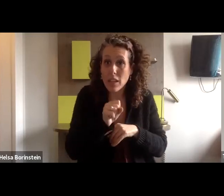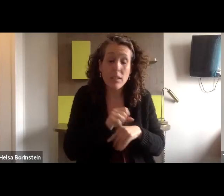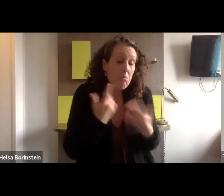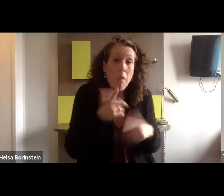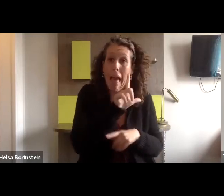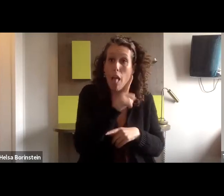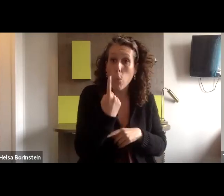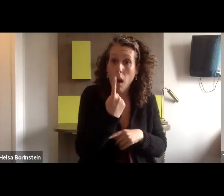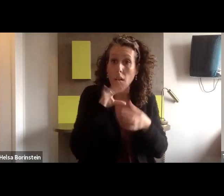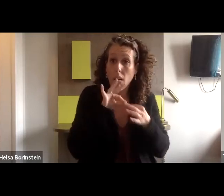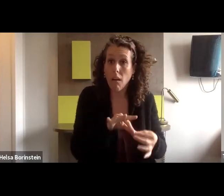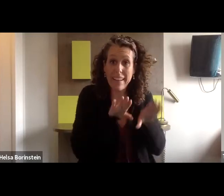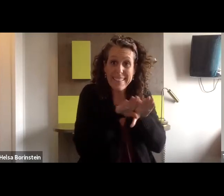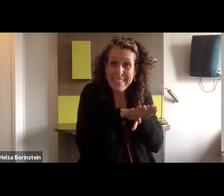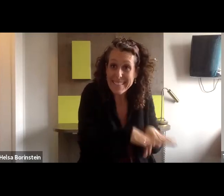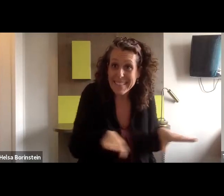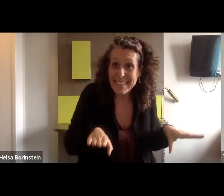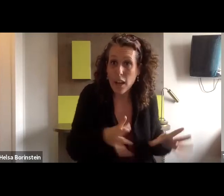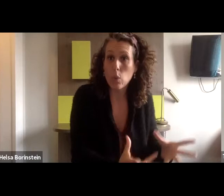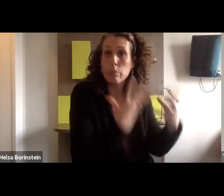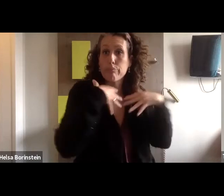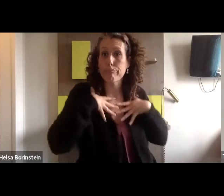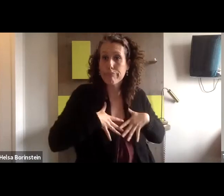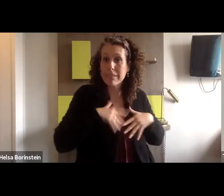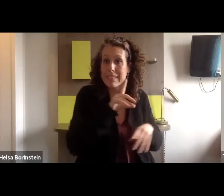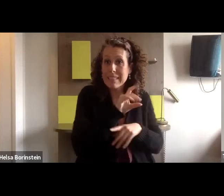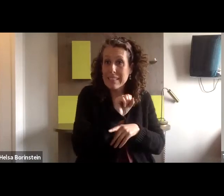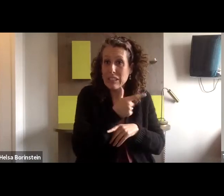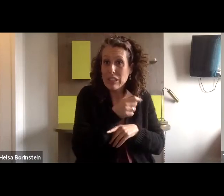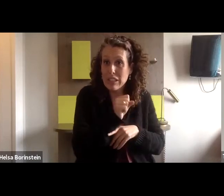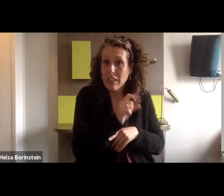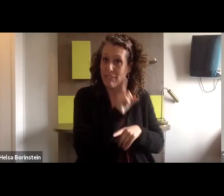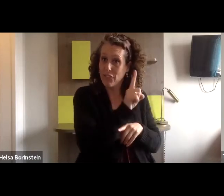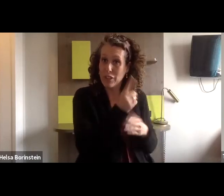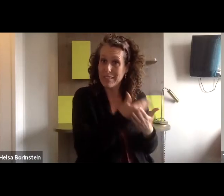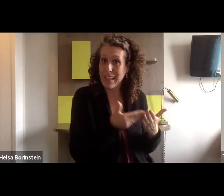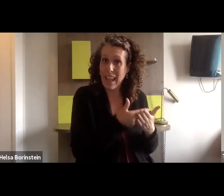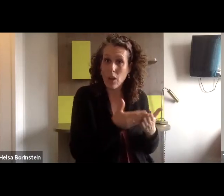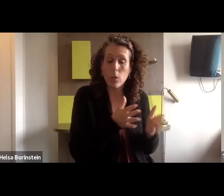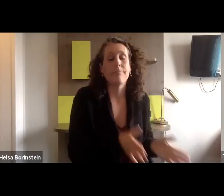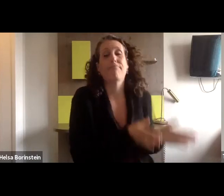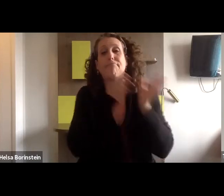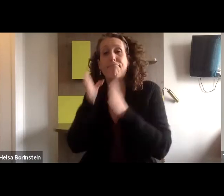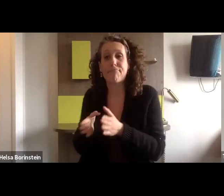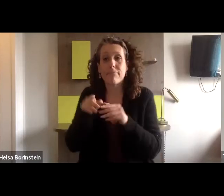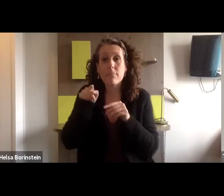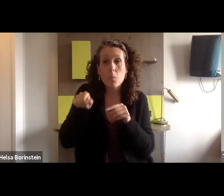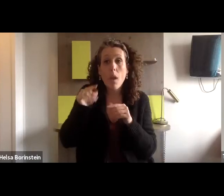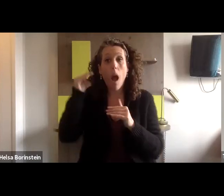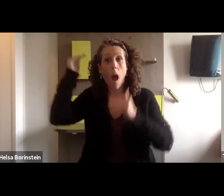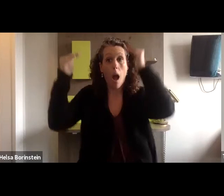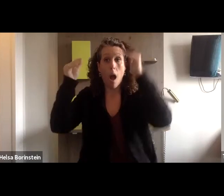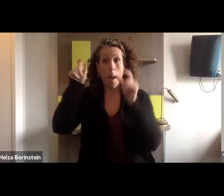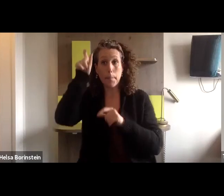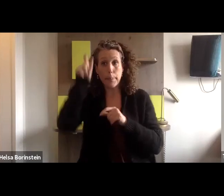children, acquiring DSGS as a first language, and we do not know anything about how adult